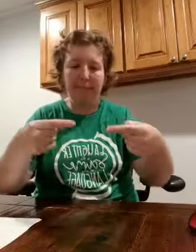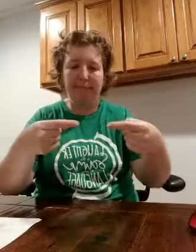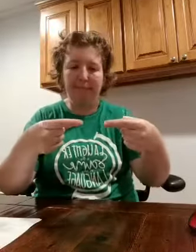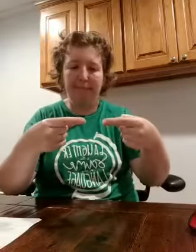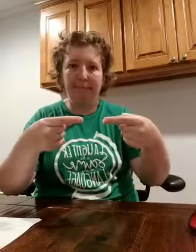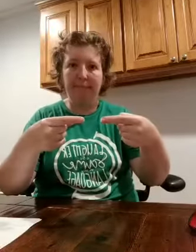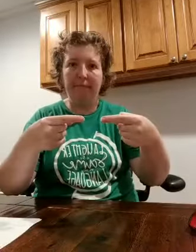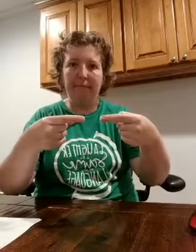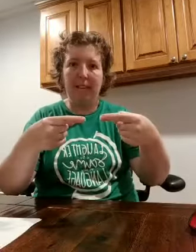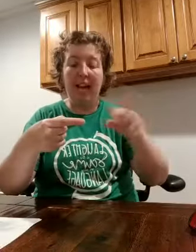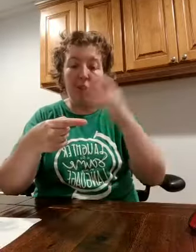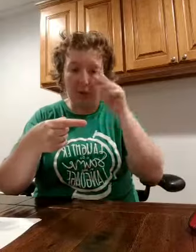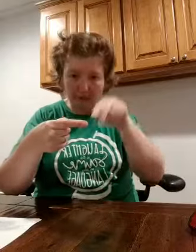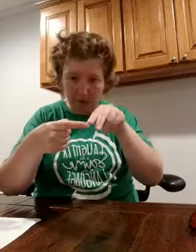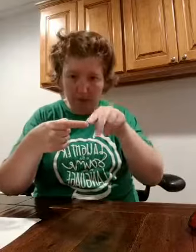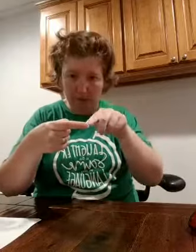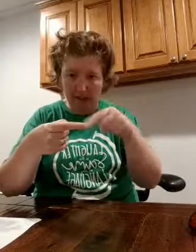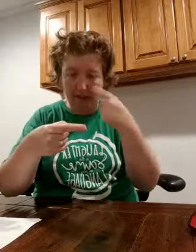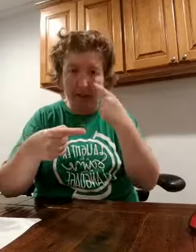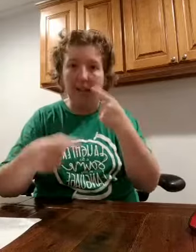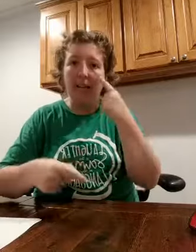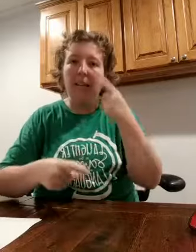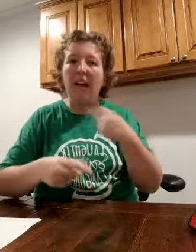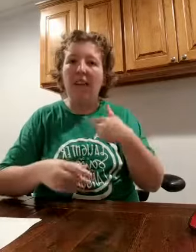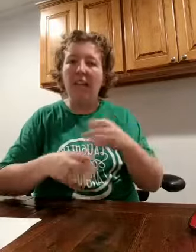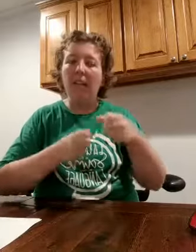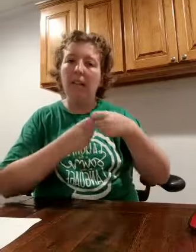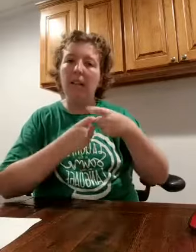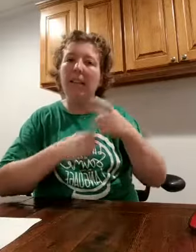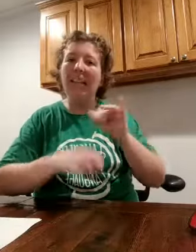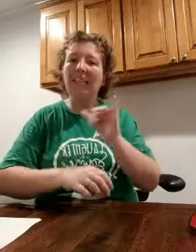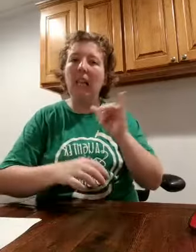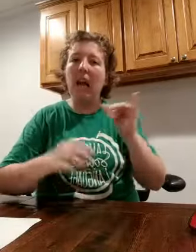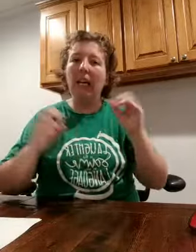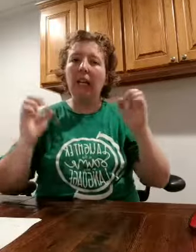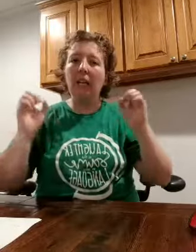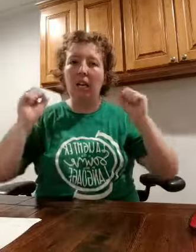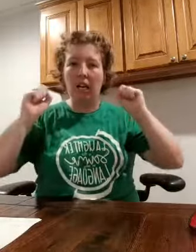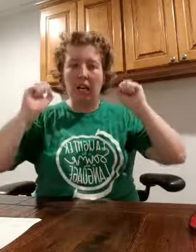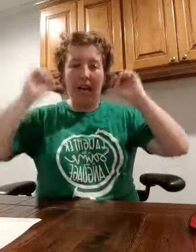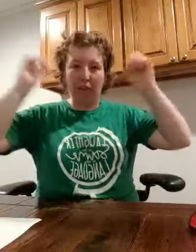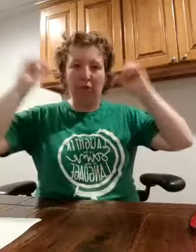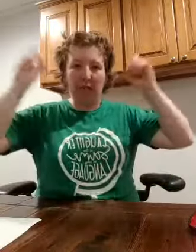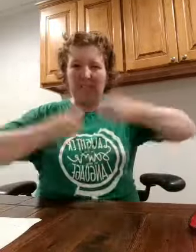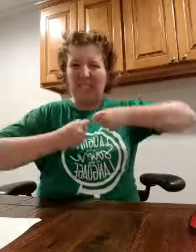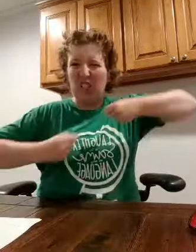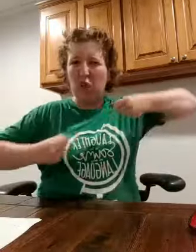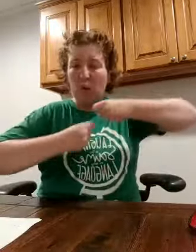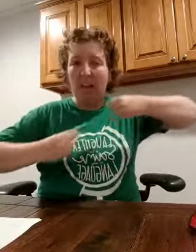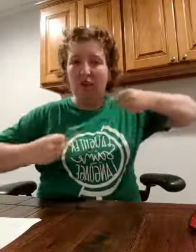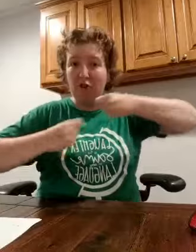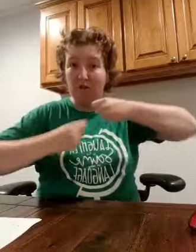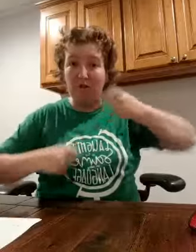And then you can focus back on that. And that, it's like exercise. It's like a stretch of